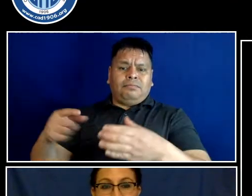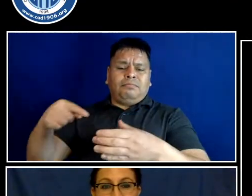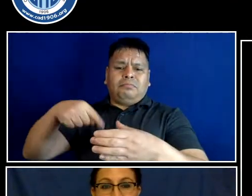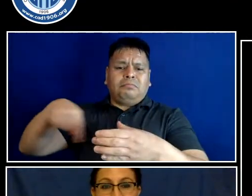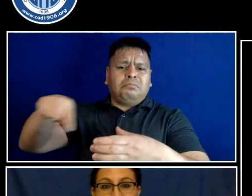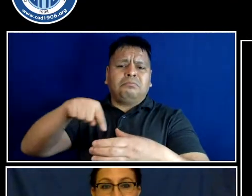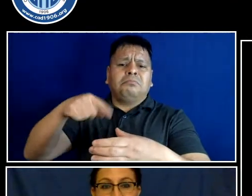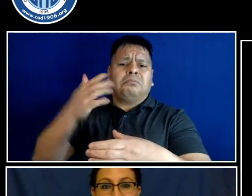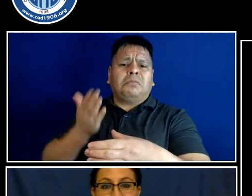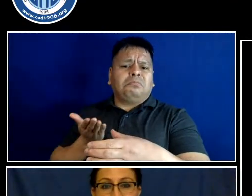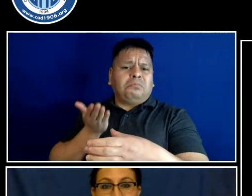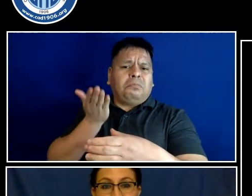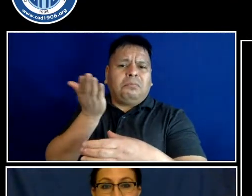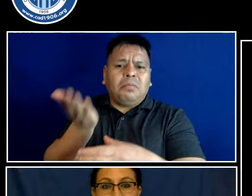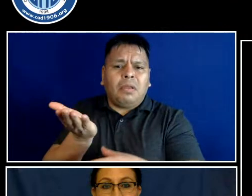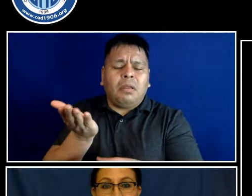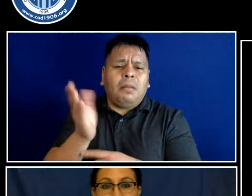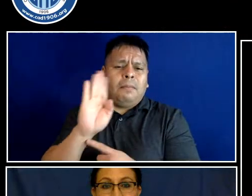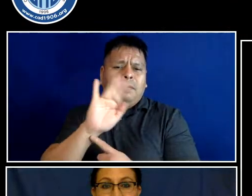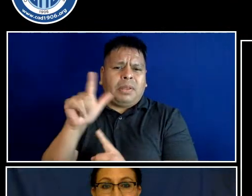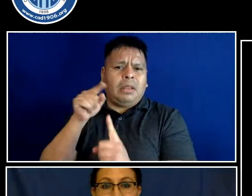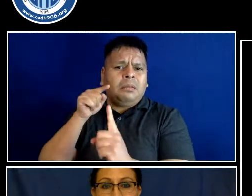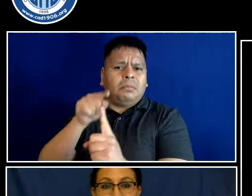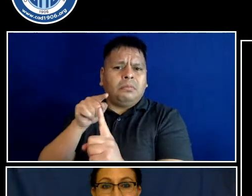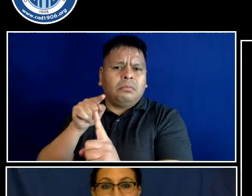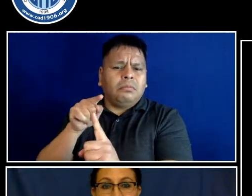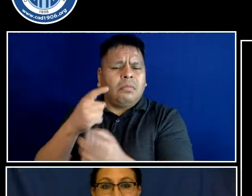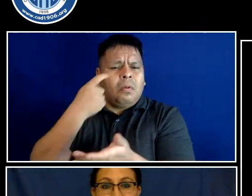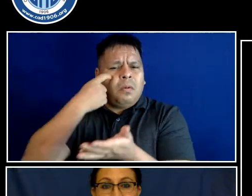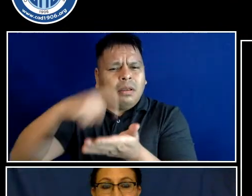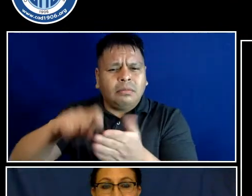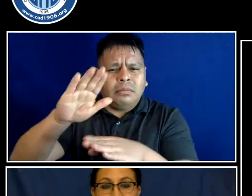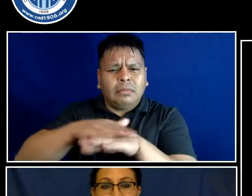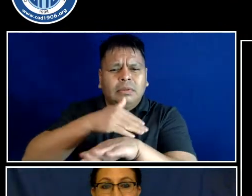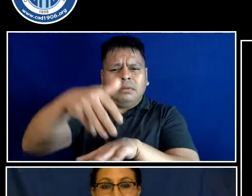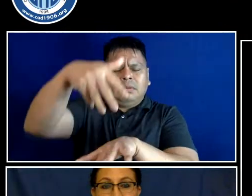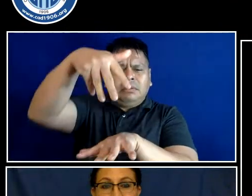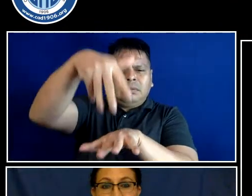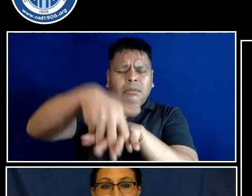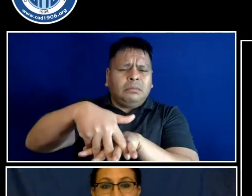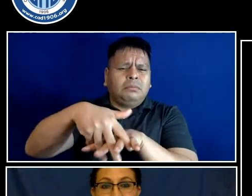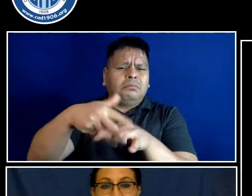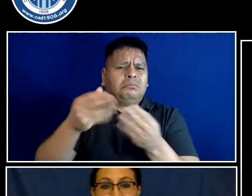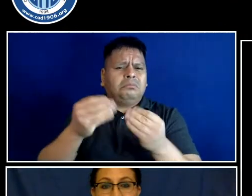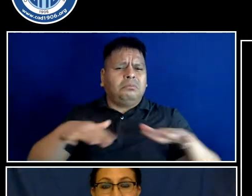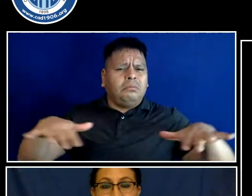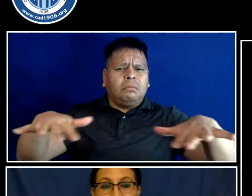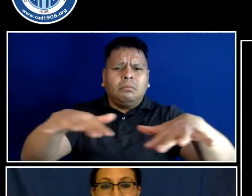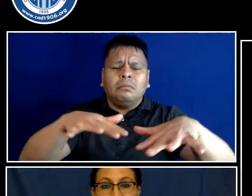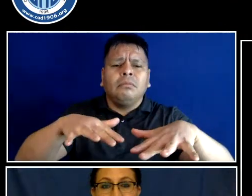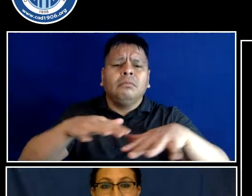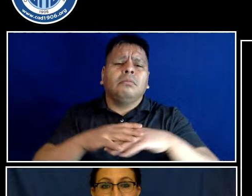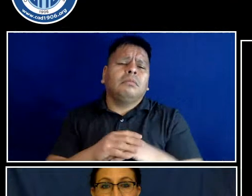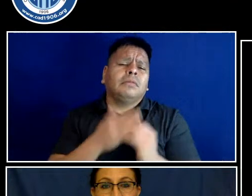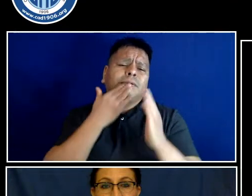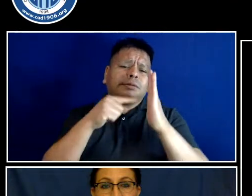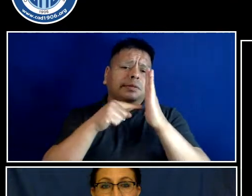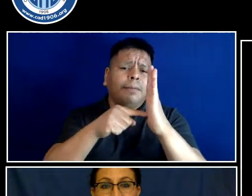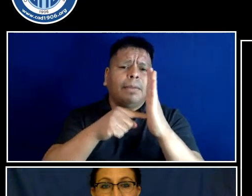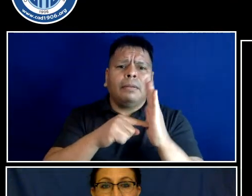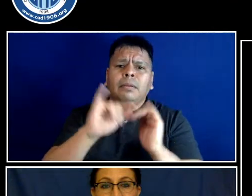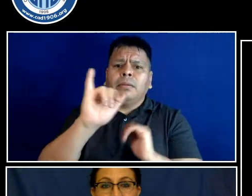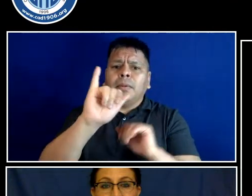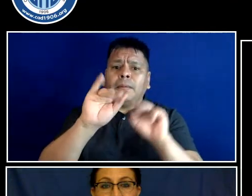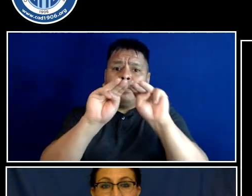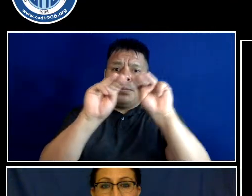2020. That is an act that the California legislature has passed in order to